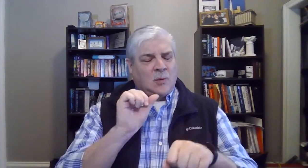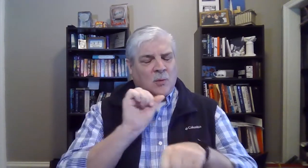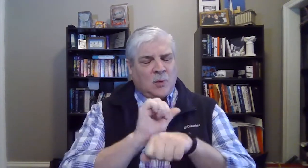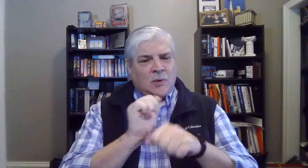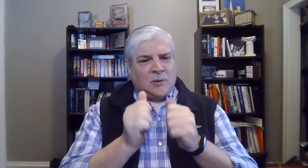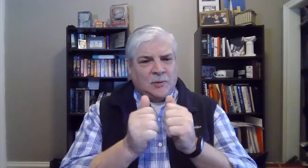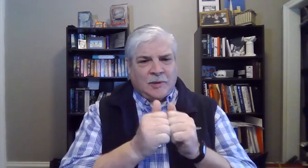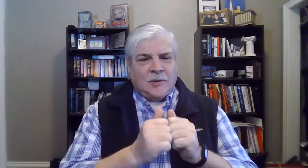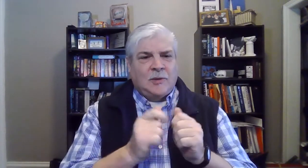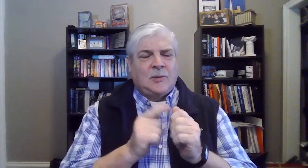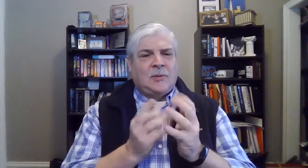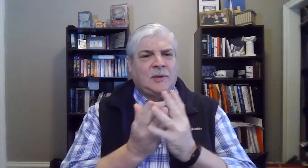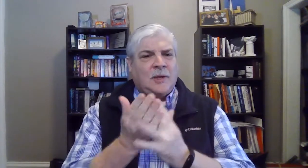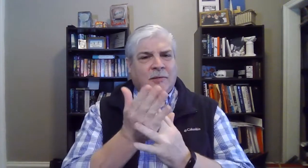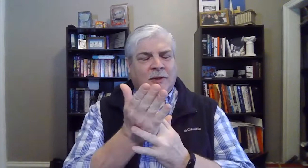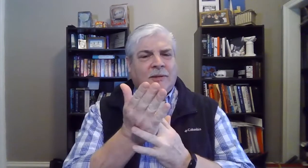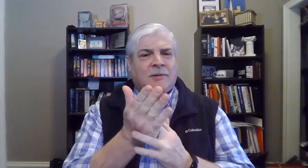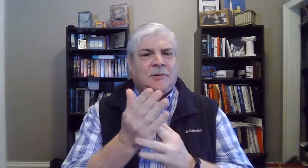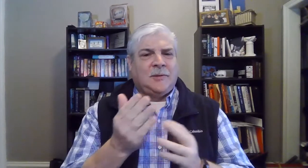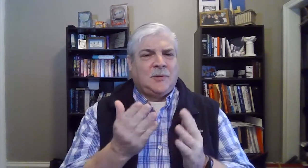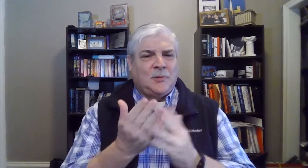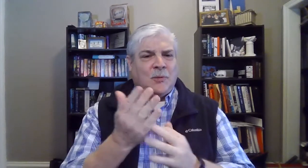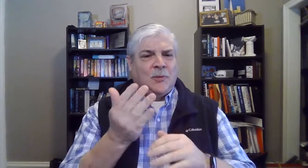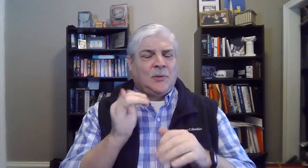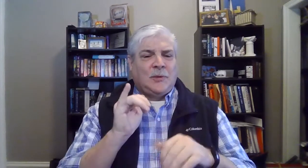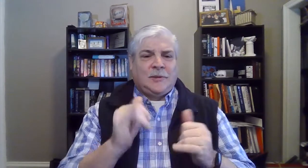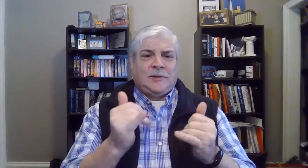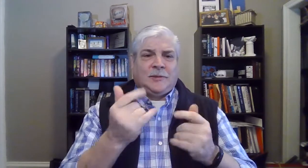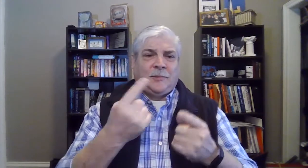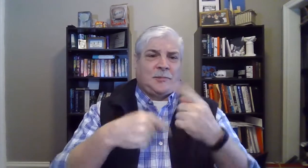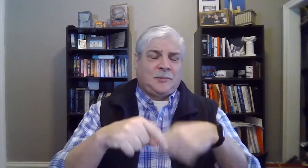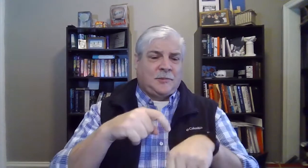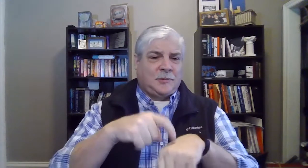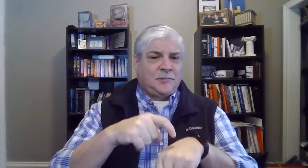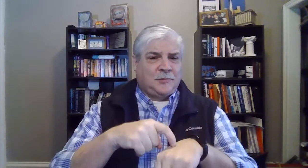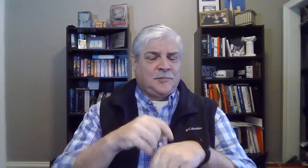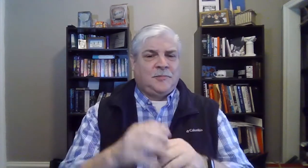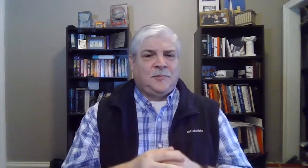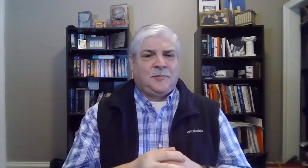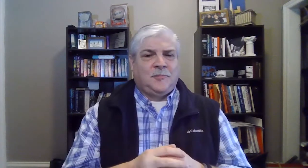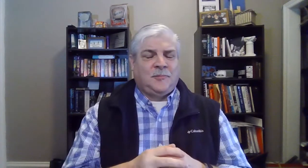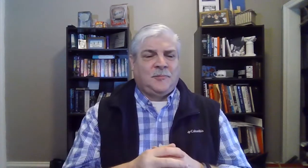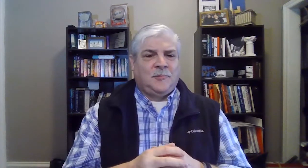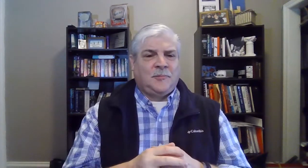and work to navigate through this time of the year.